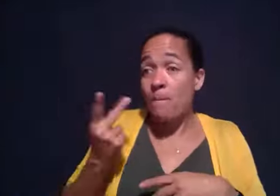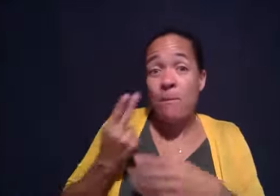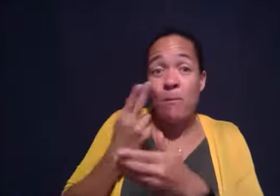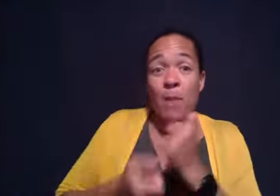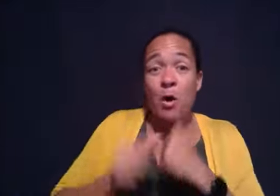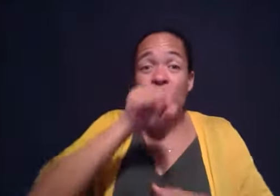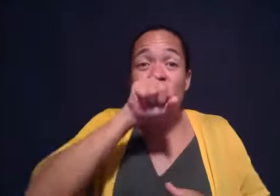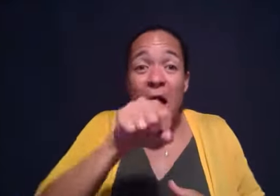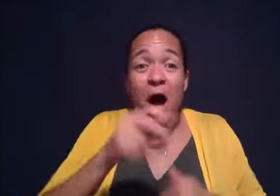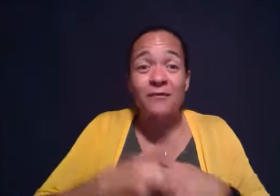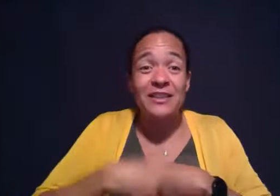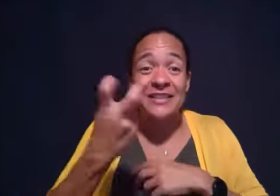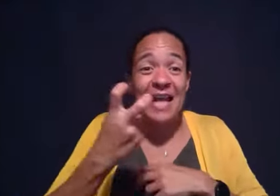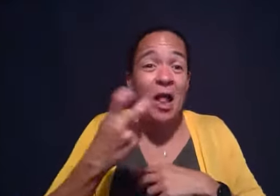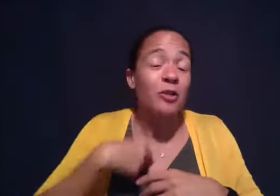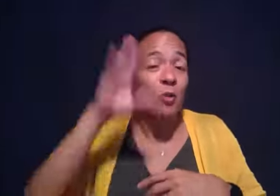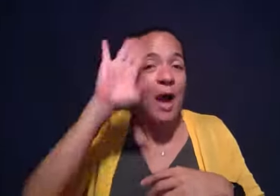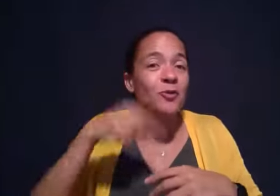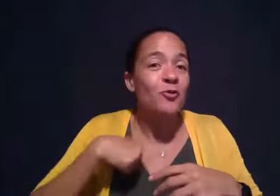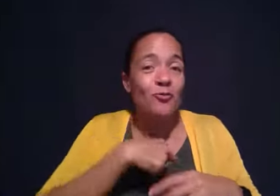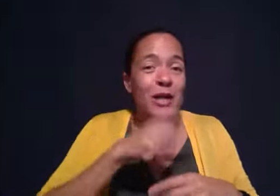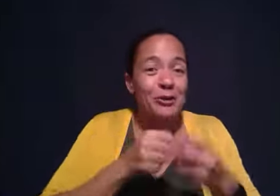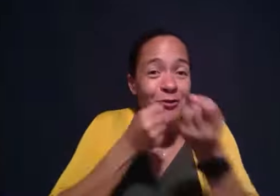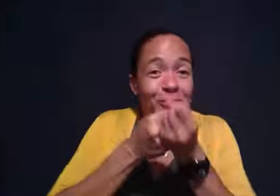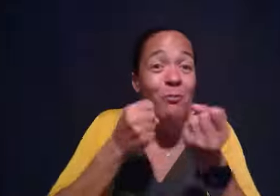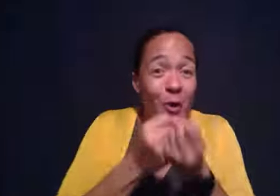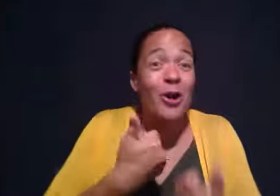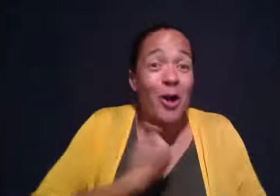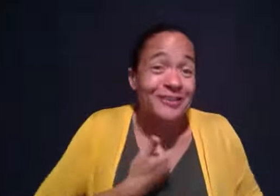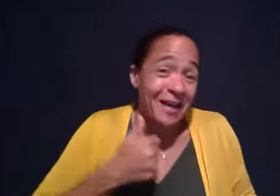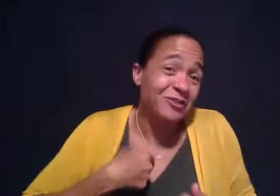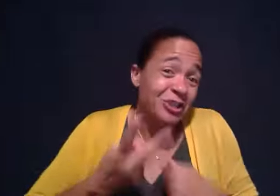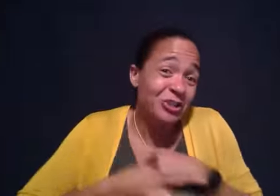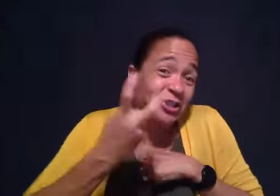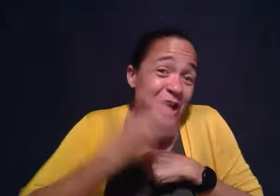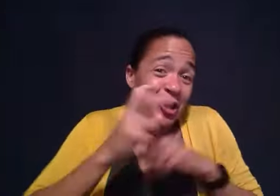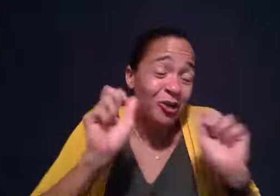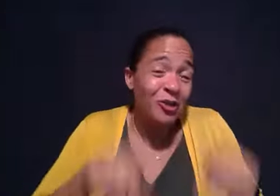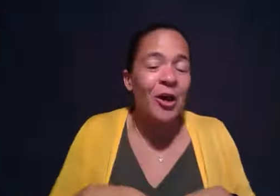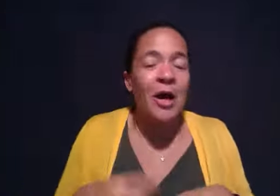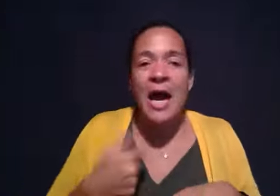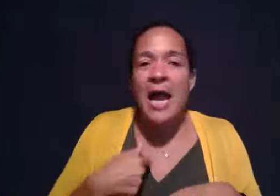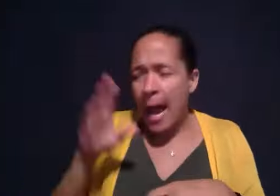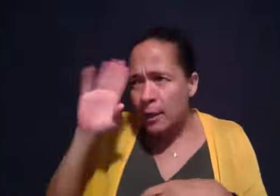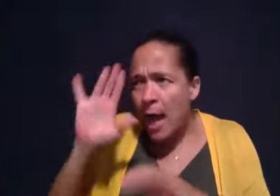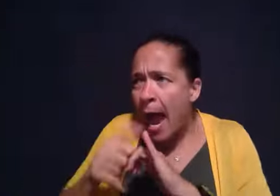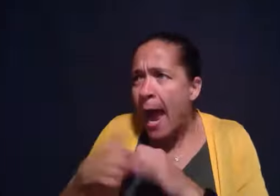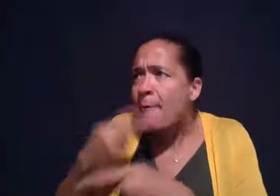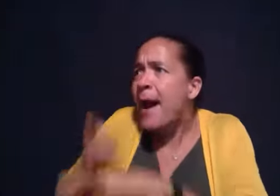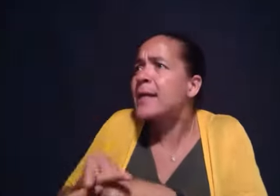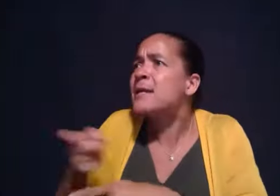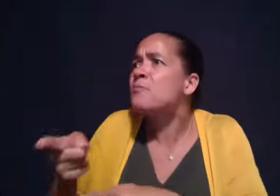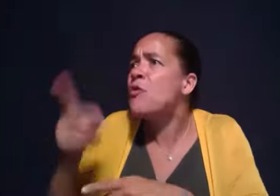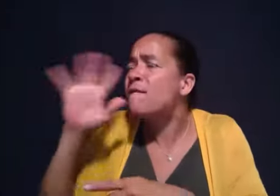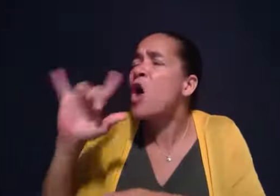I got to figure out how to keep him forever and ever, because I love him like only a 16-year-old girl can. And what I come up with is